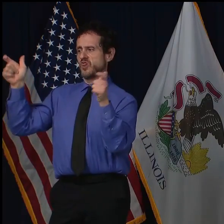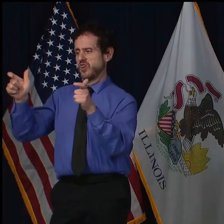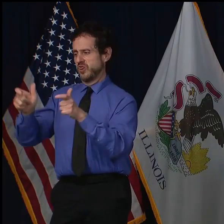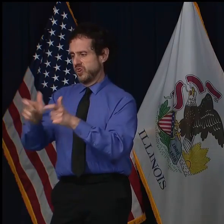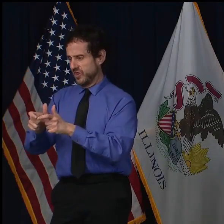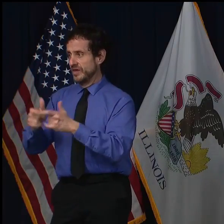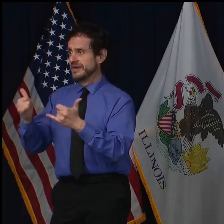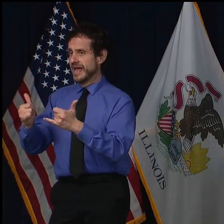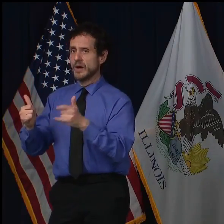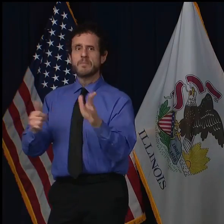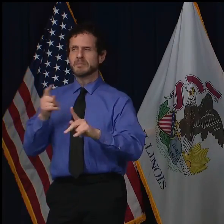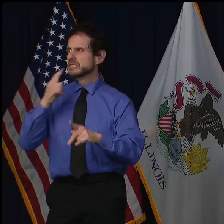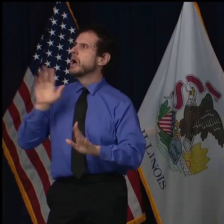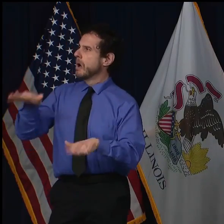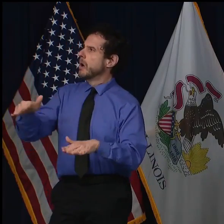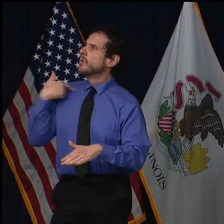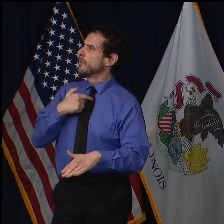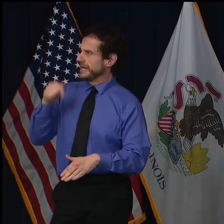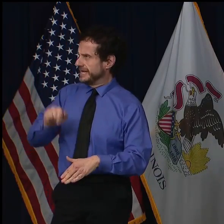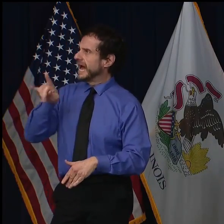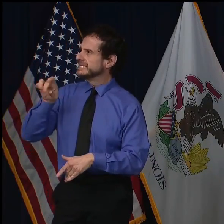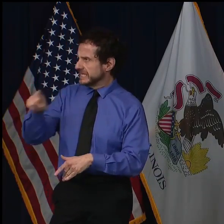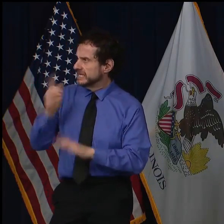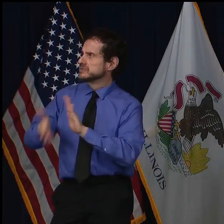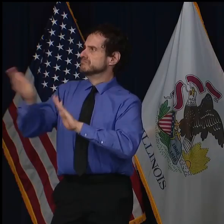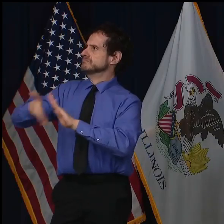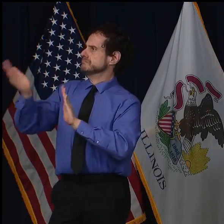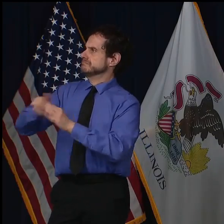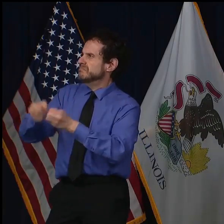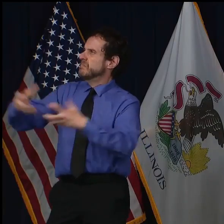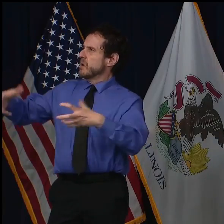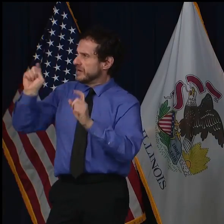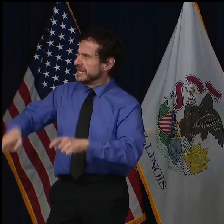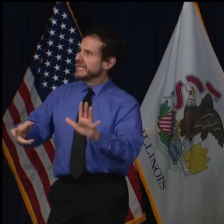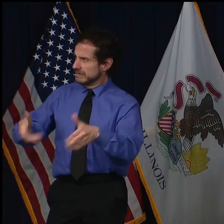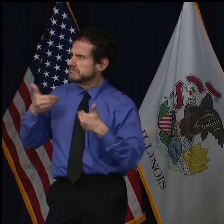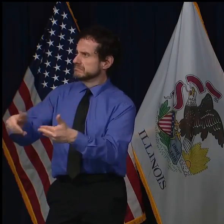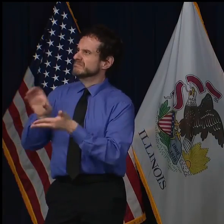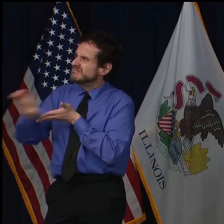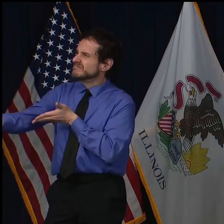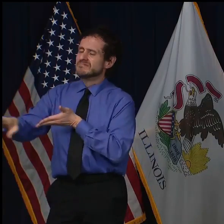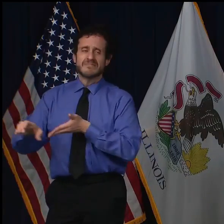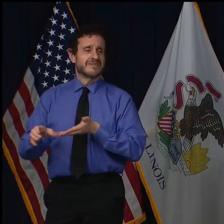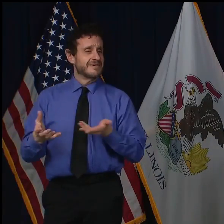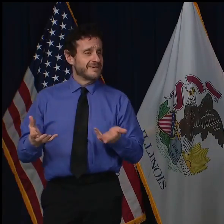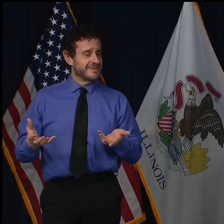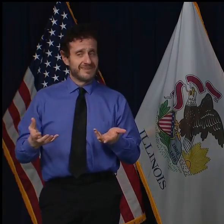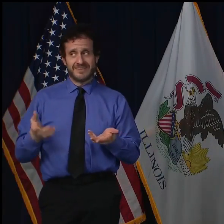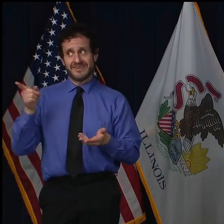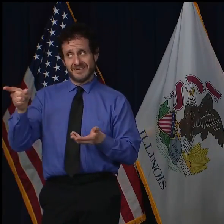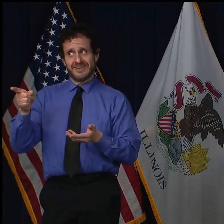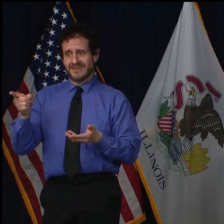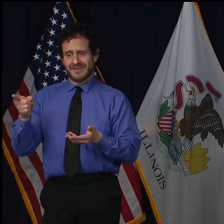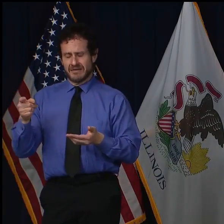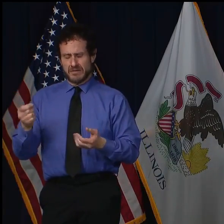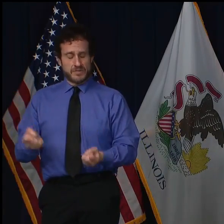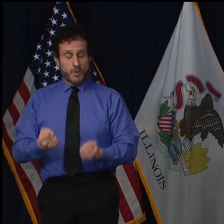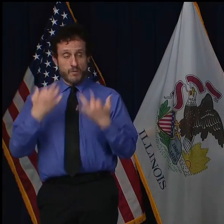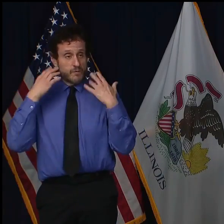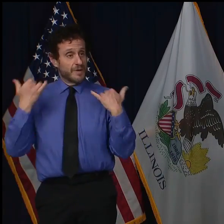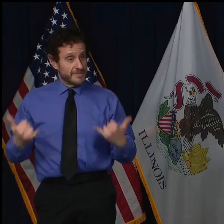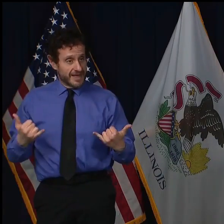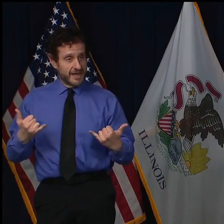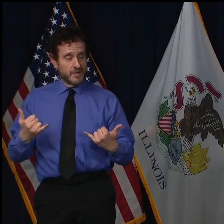everybody's needs it to operate at peak efficiency and in a way that it's never operated before, and yet it's